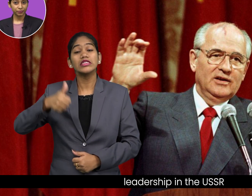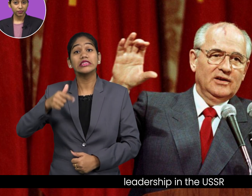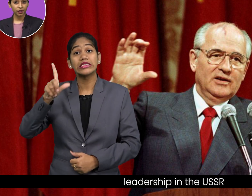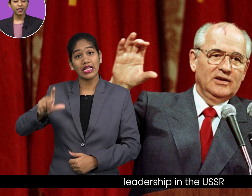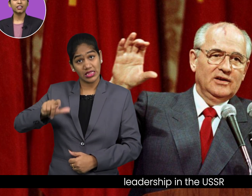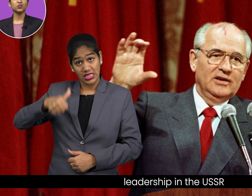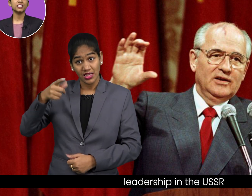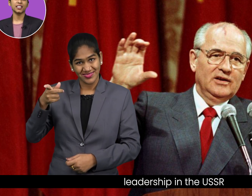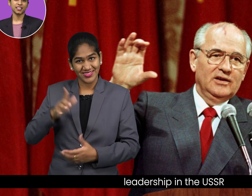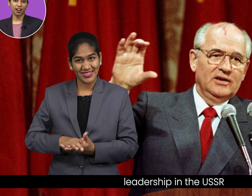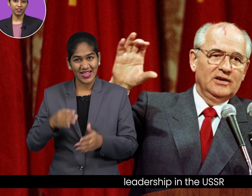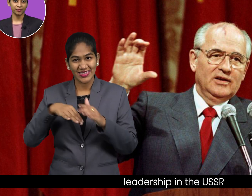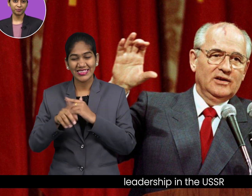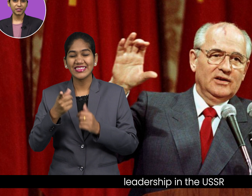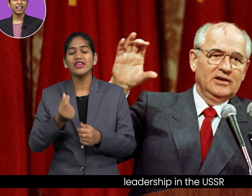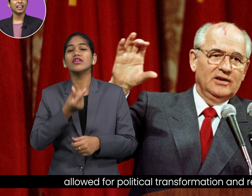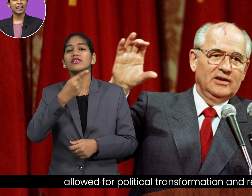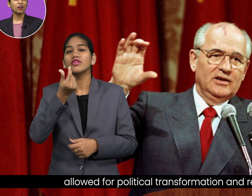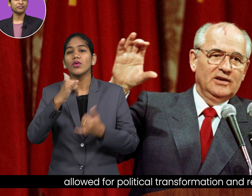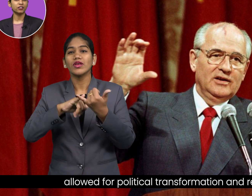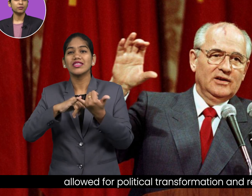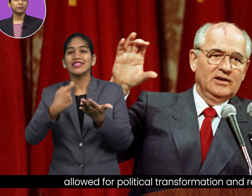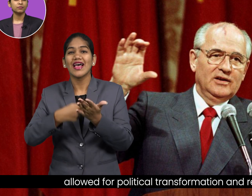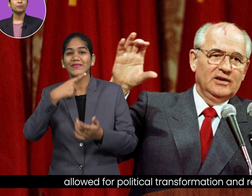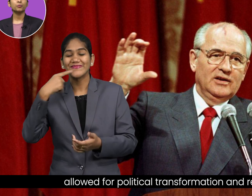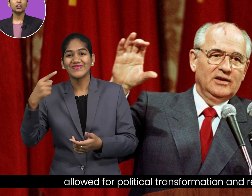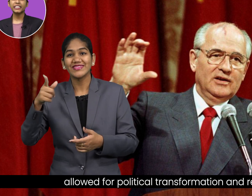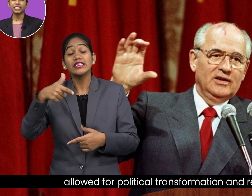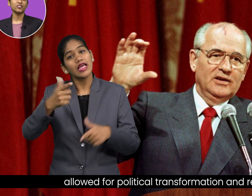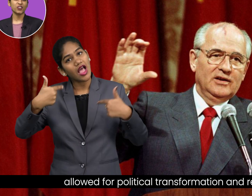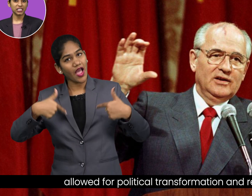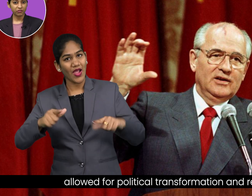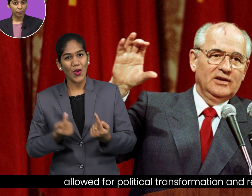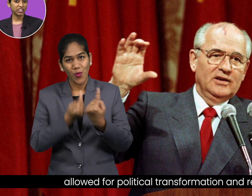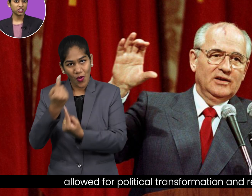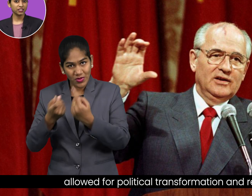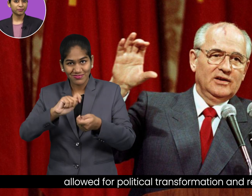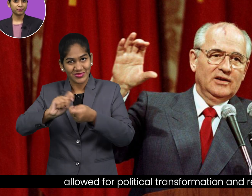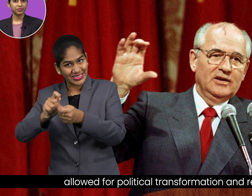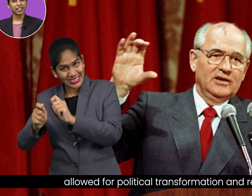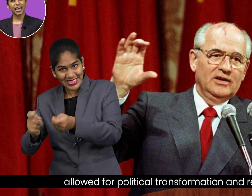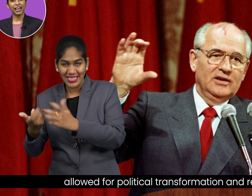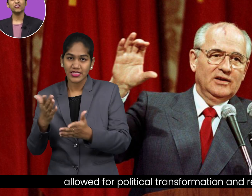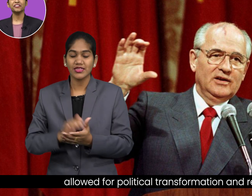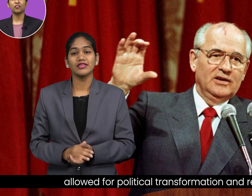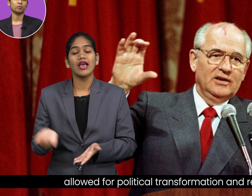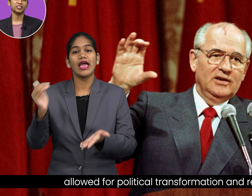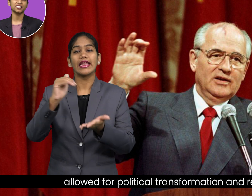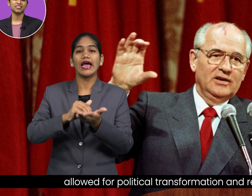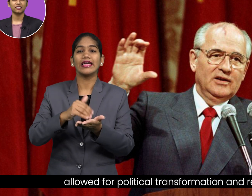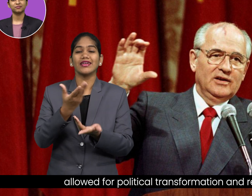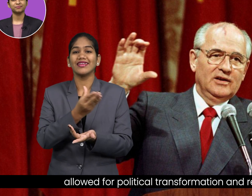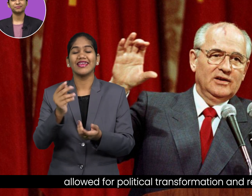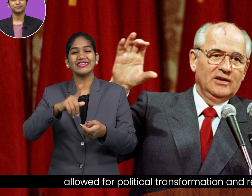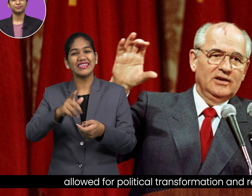leadership in the USSR allowed for political transformation and